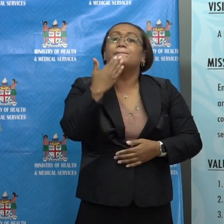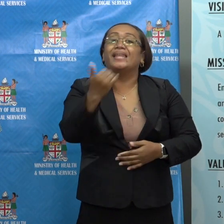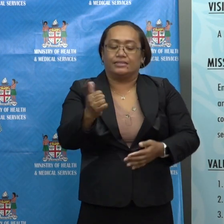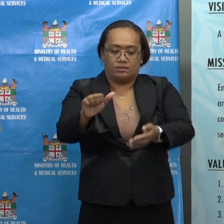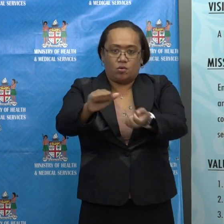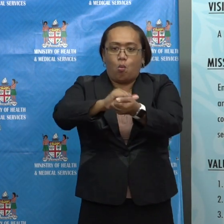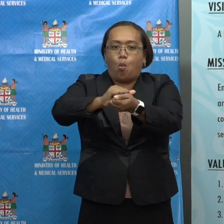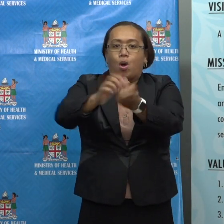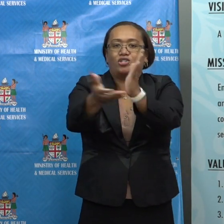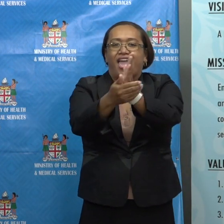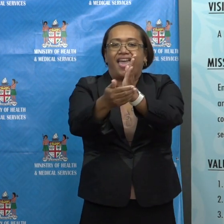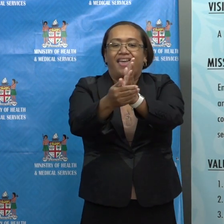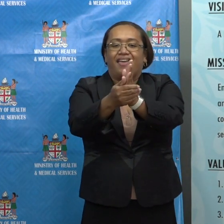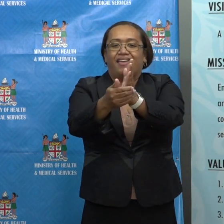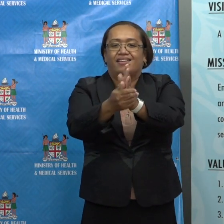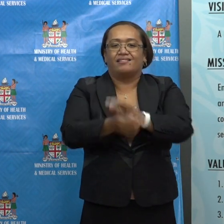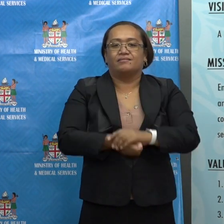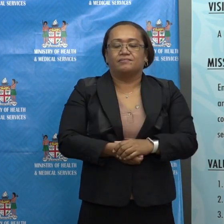hands regularly.